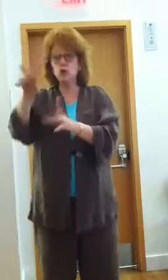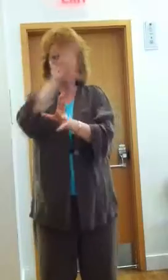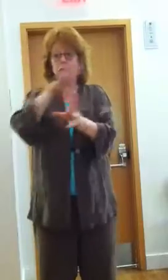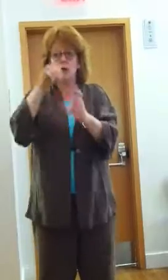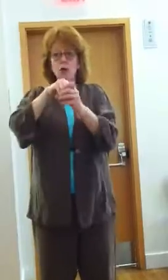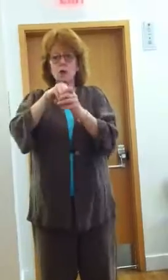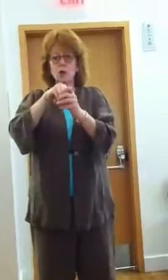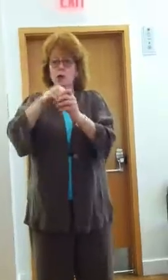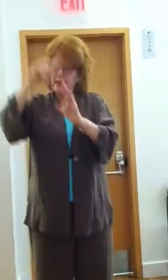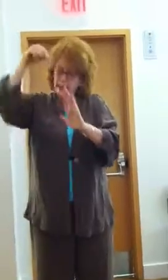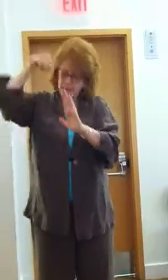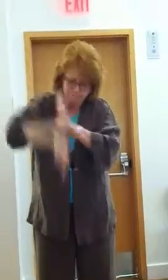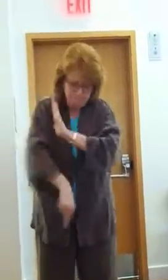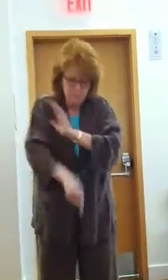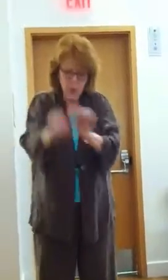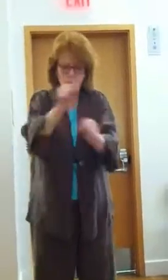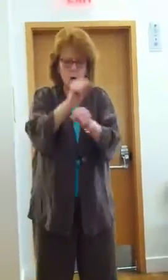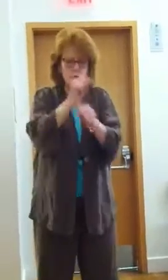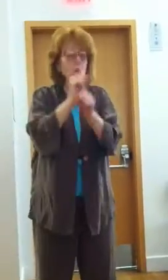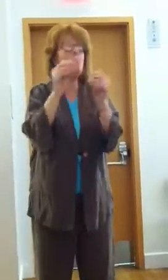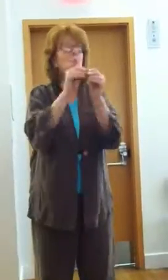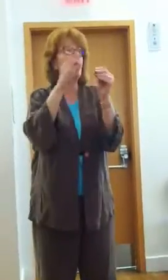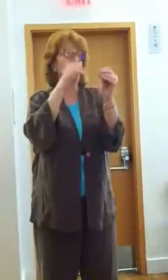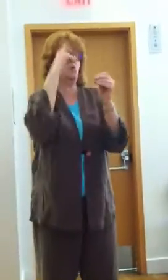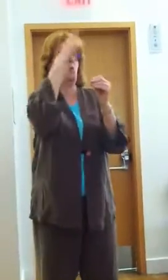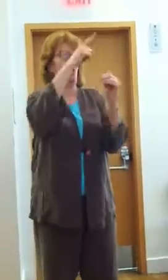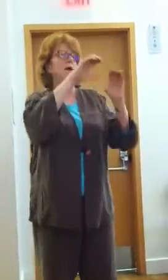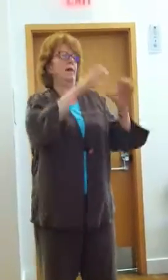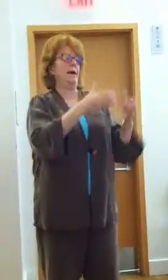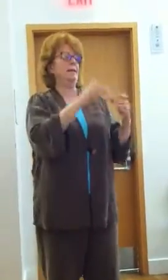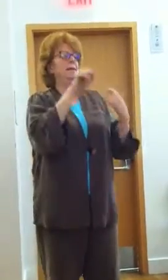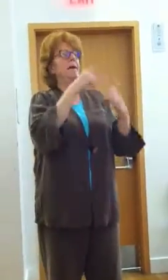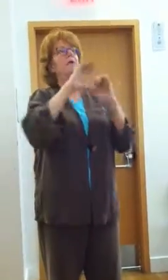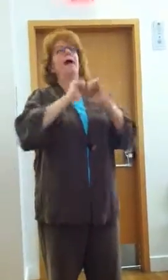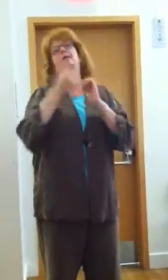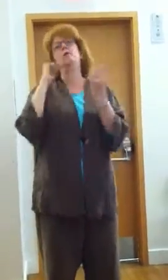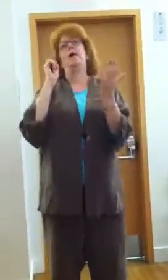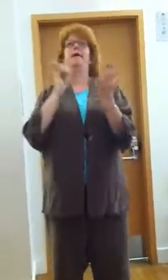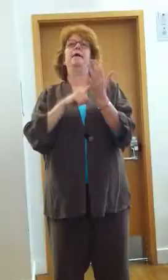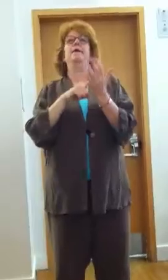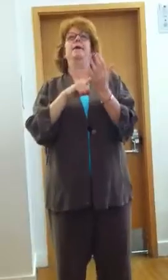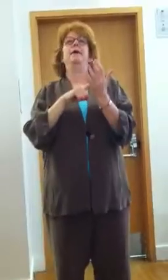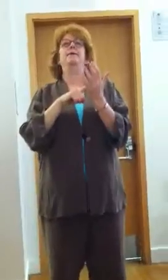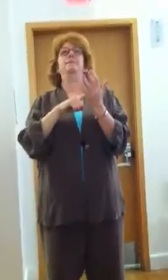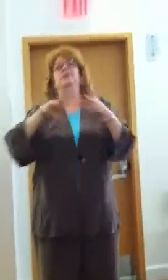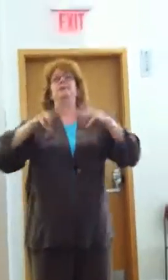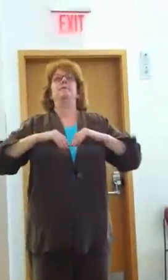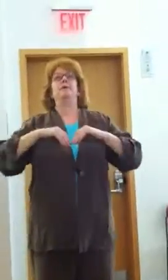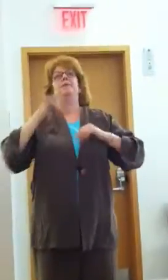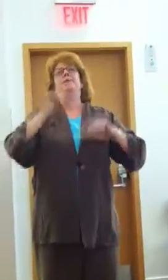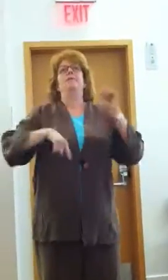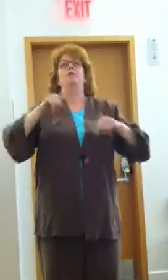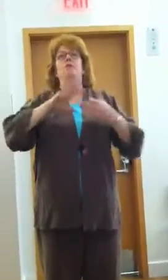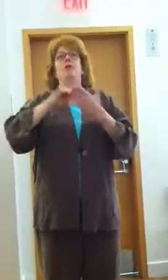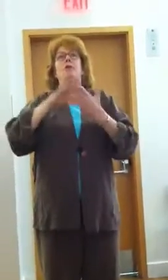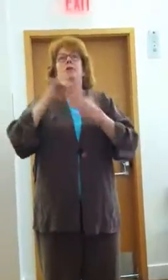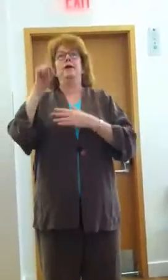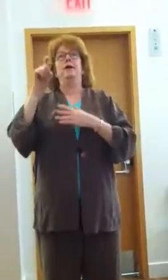extensive work, more than one course, on recognizing and accommodating diverse learning needs and behavior